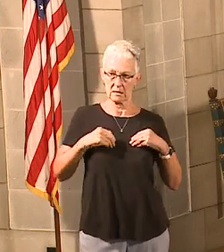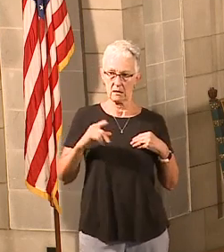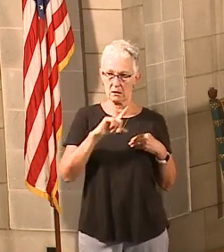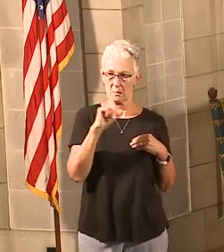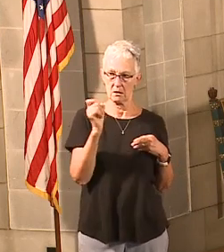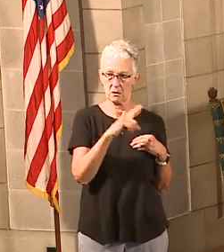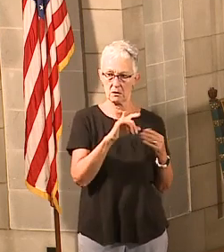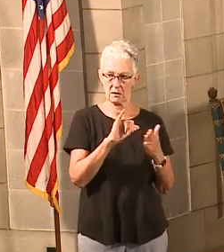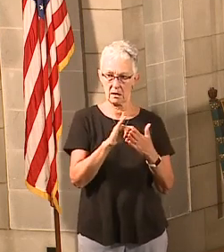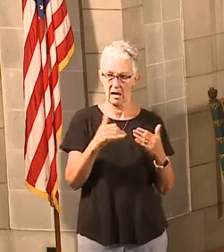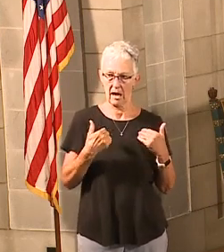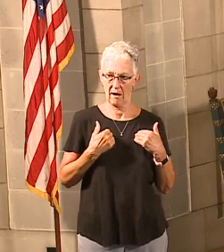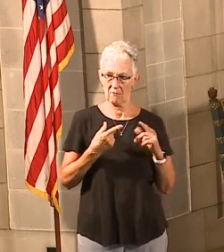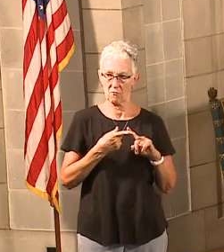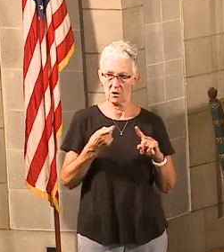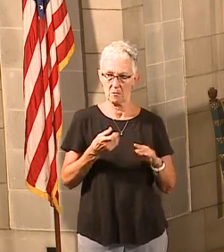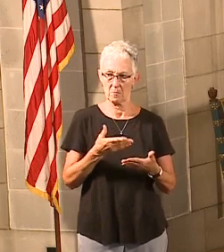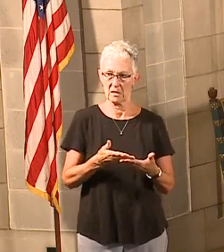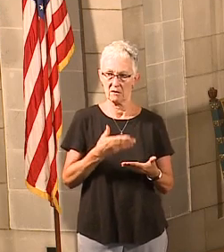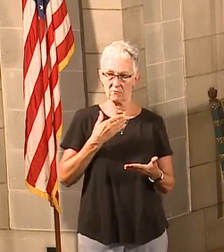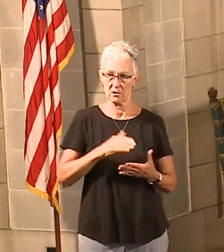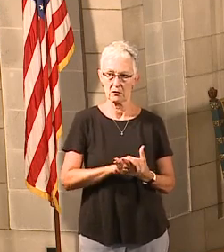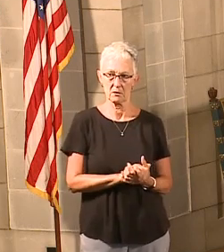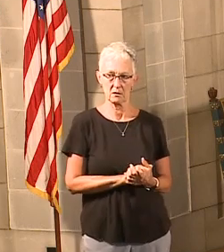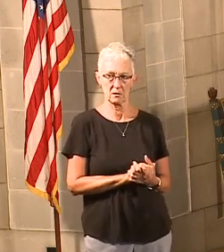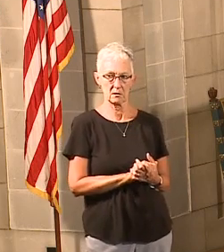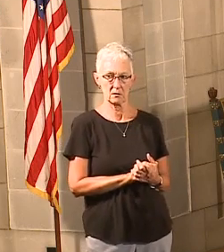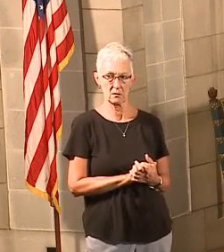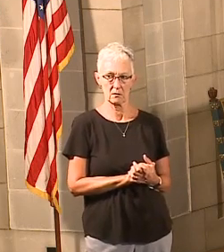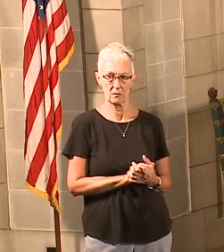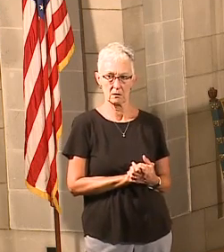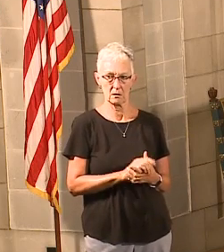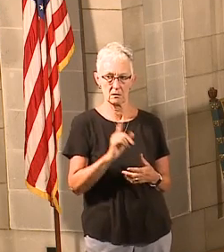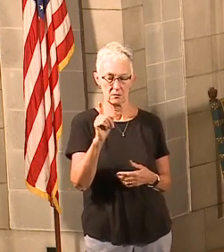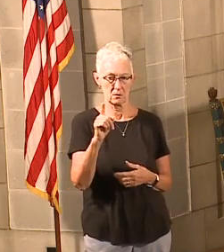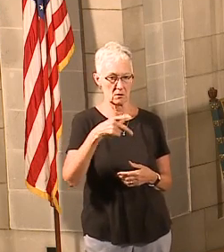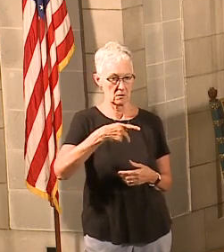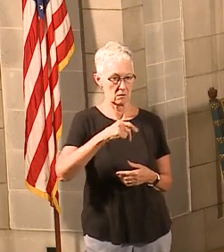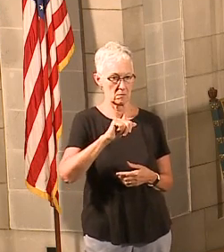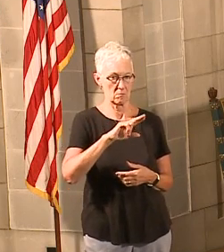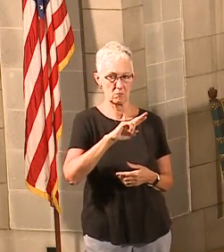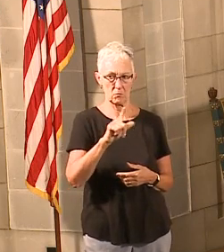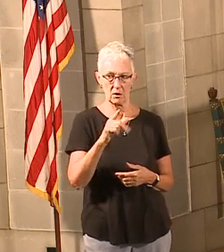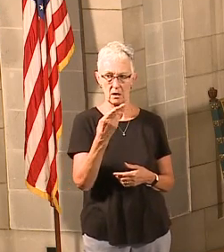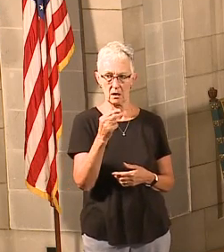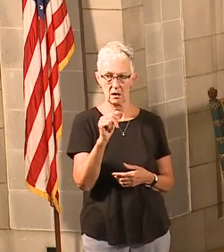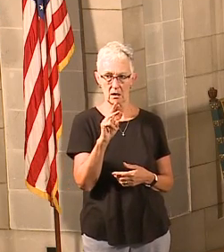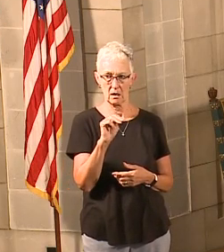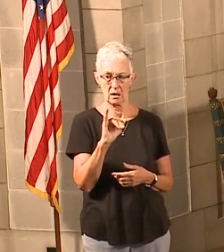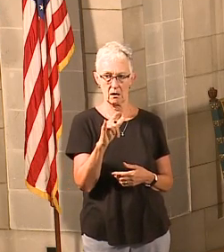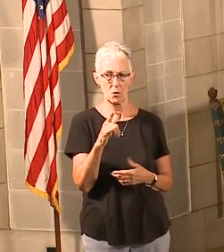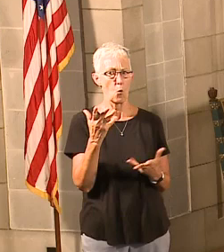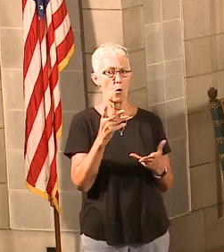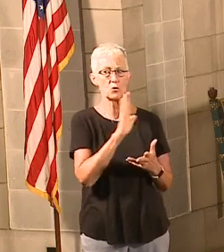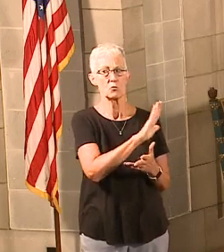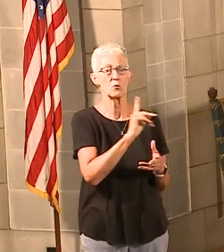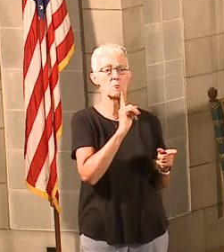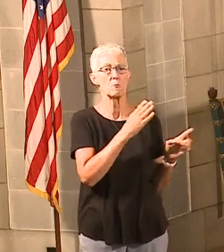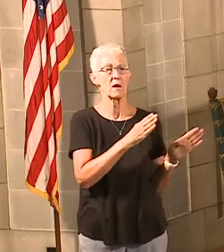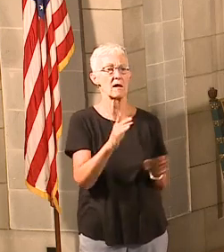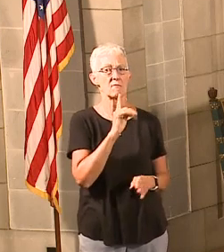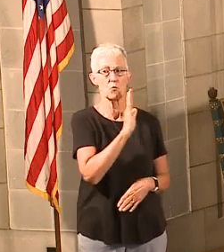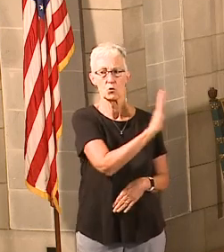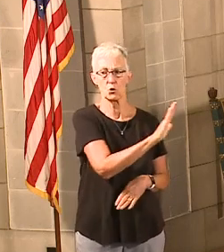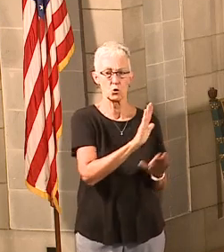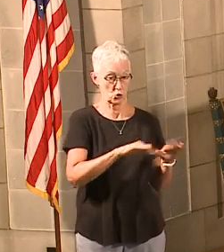advance. Can you help me out with that? Yeah, Paul here would like to know, what's your plan for your children? Will they be returning to school this fall? Why